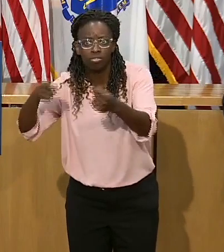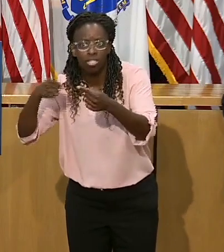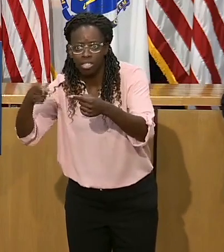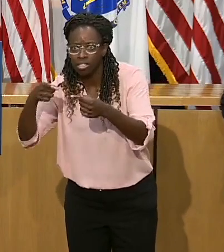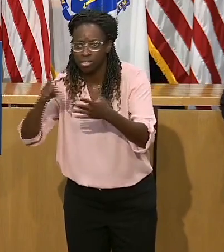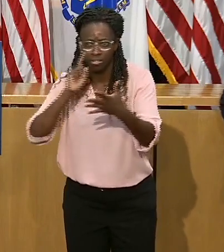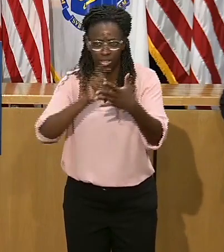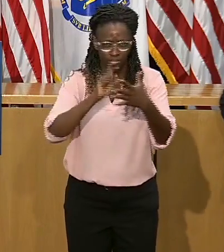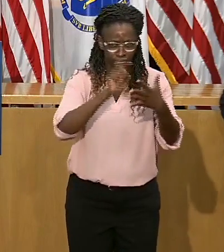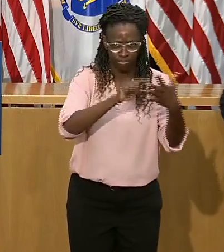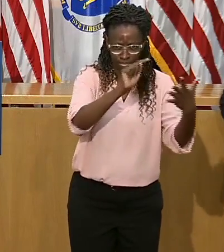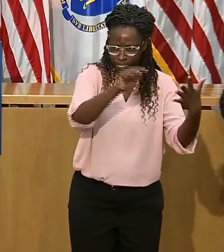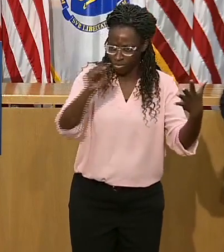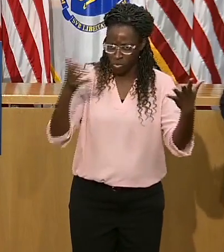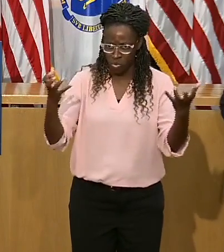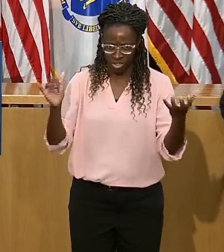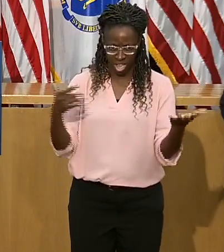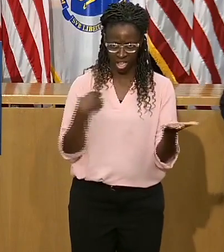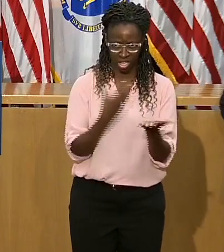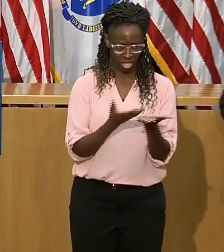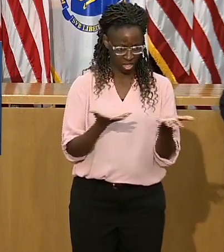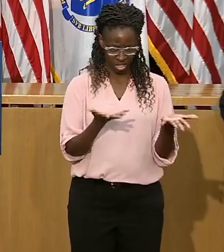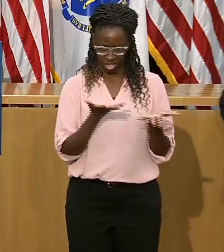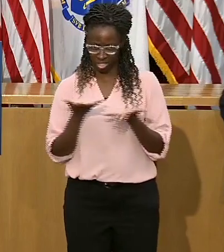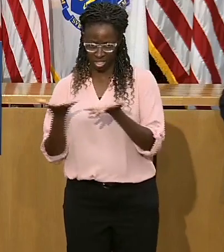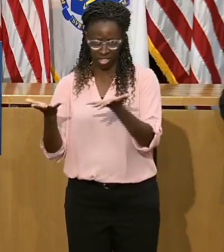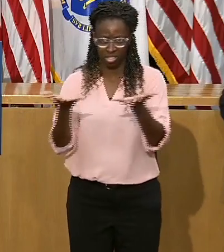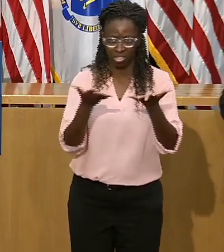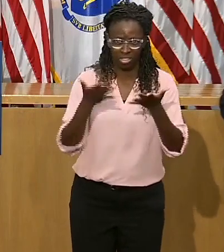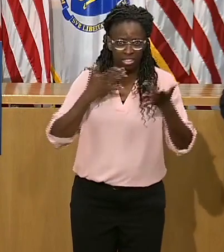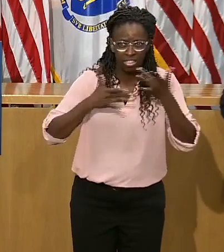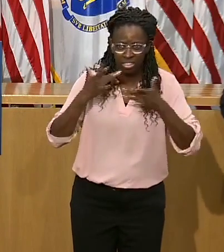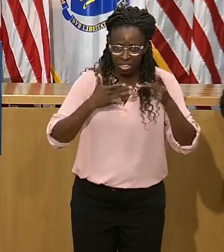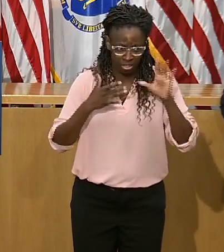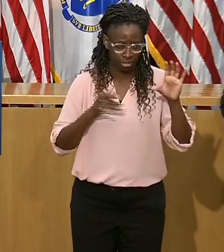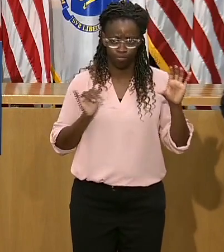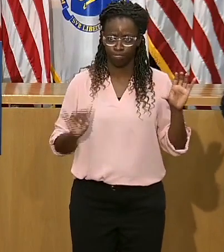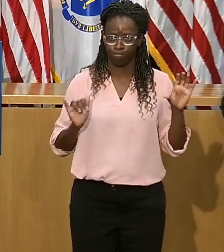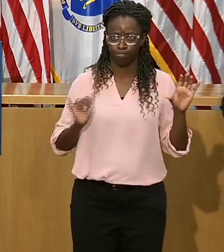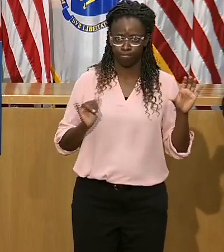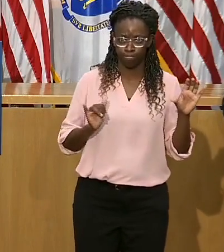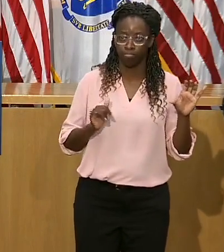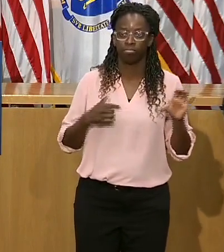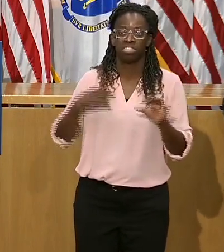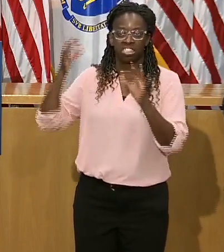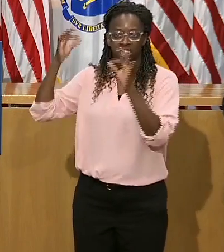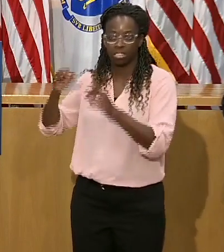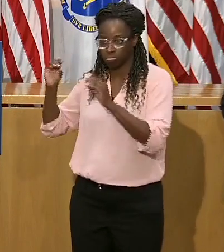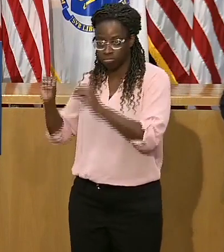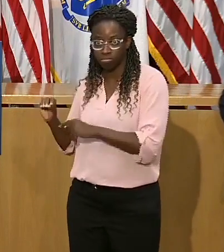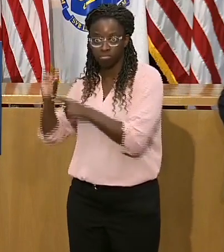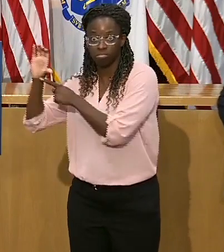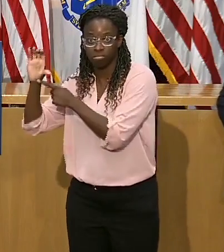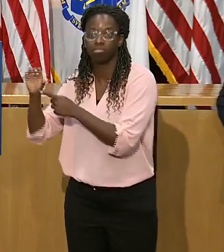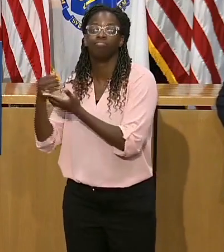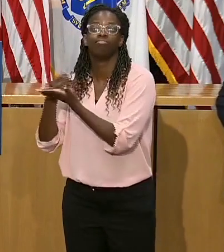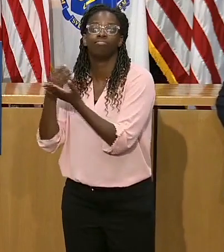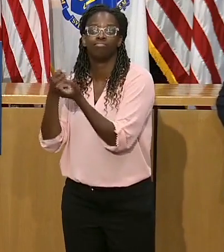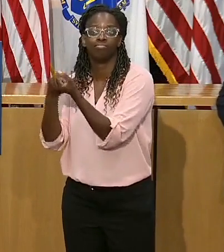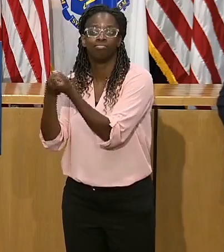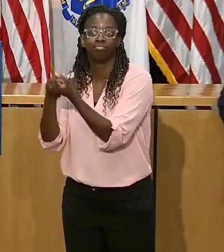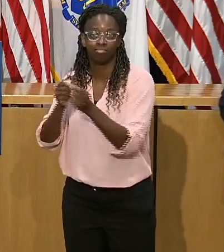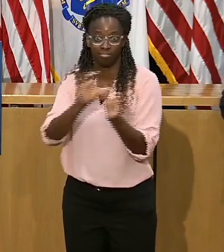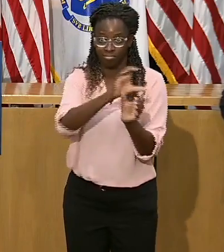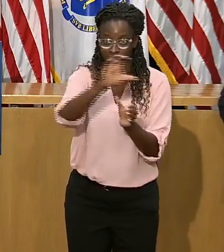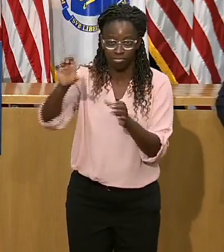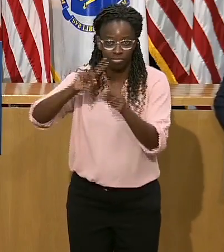and we have now redoubled those efforts. To generate economic growth amidst the COVID-19 pandemic and to support main streets